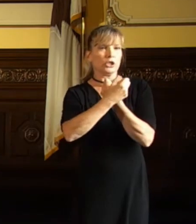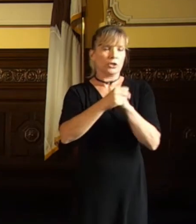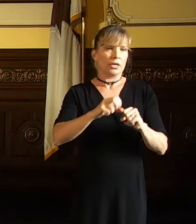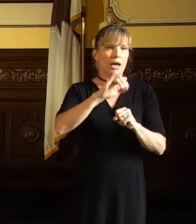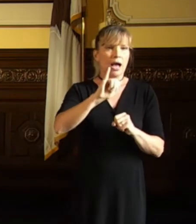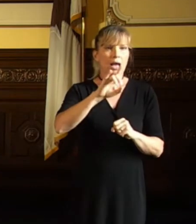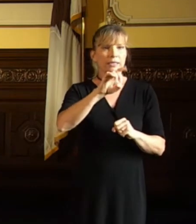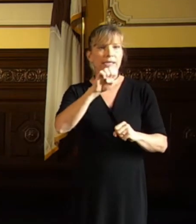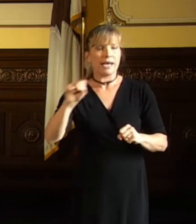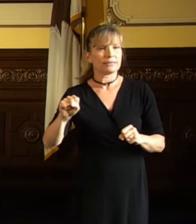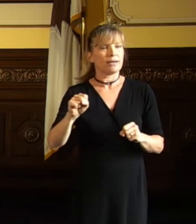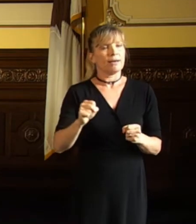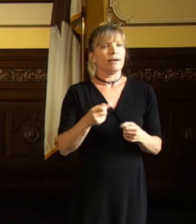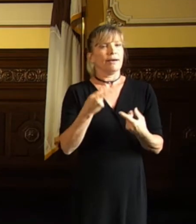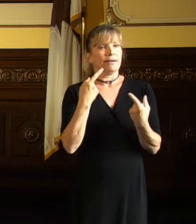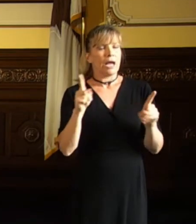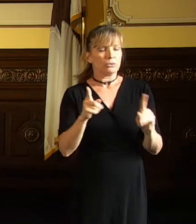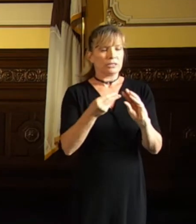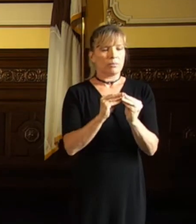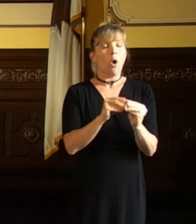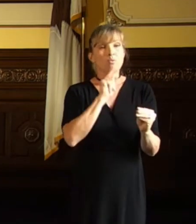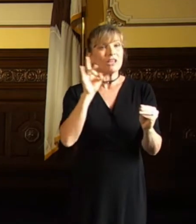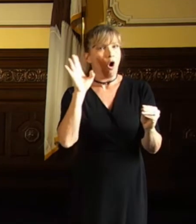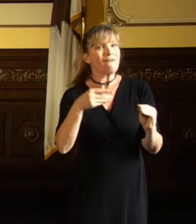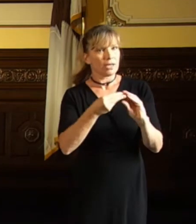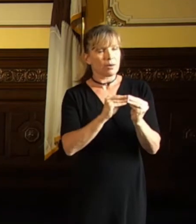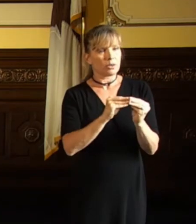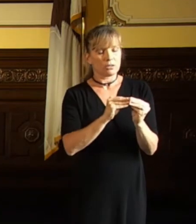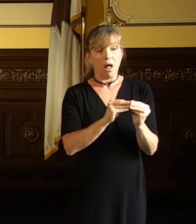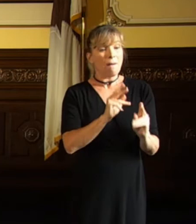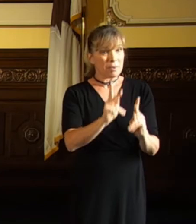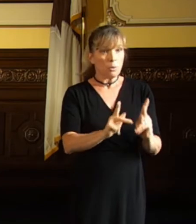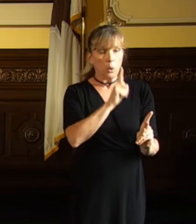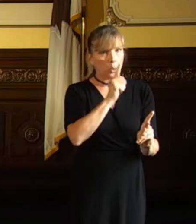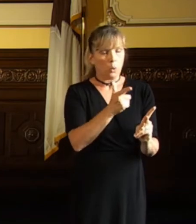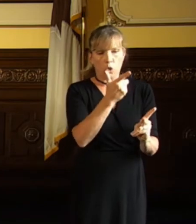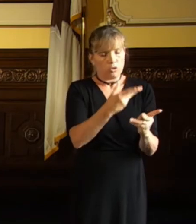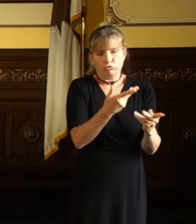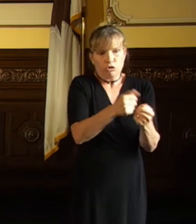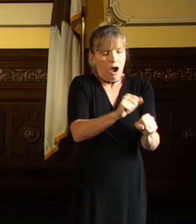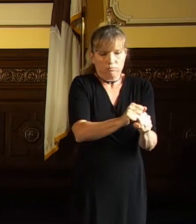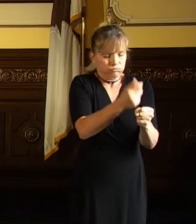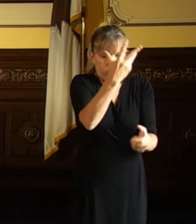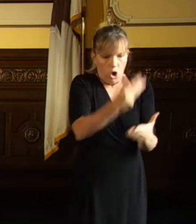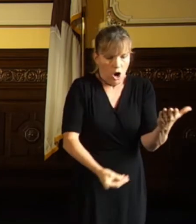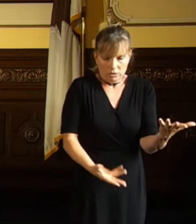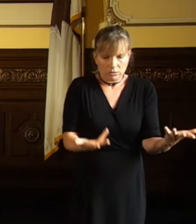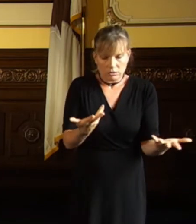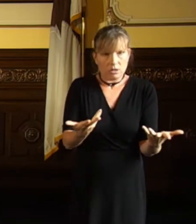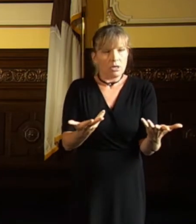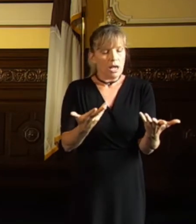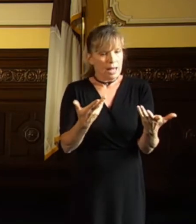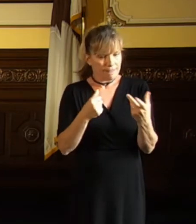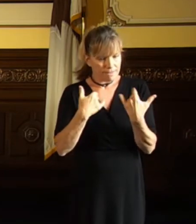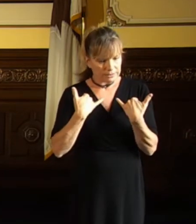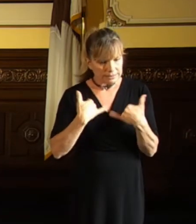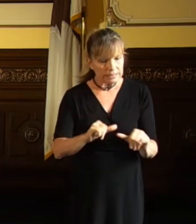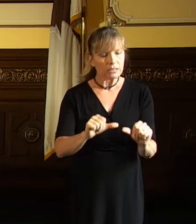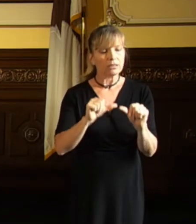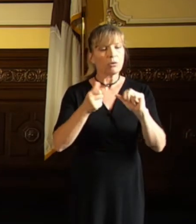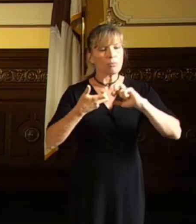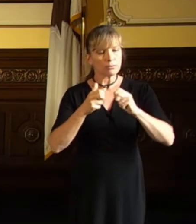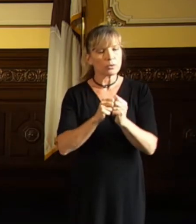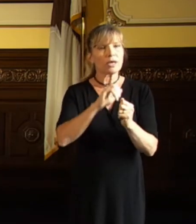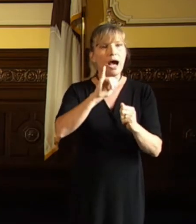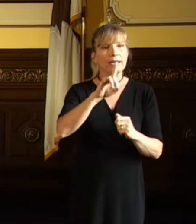pretty awful ones, regarding the number of people who have lost work last month, and yet there continue to be issues with